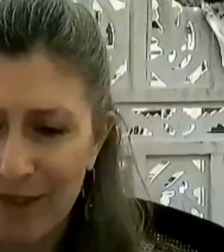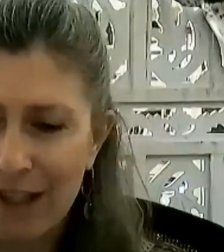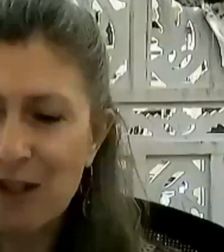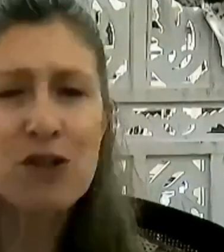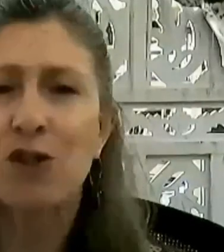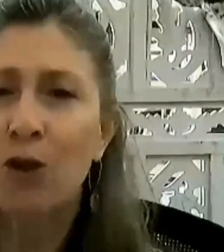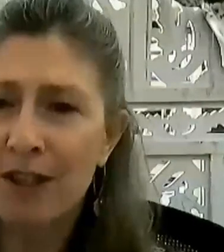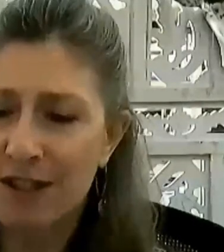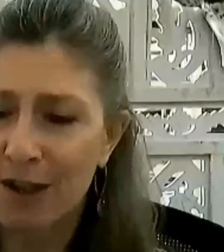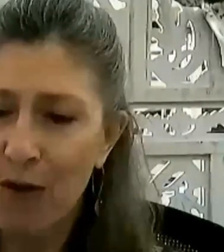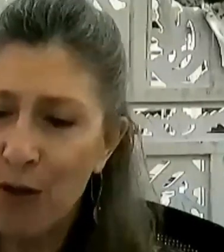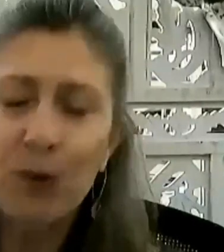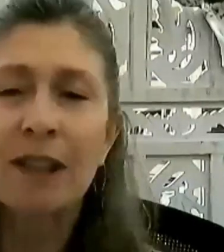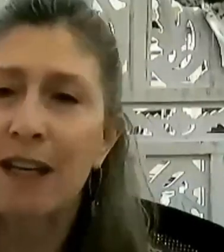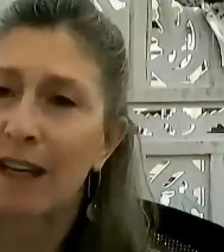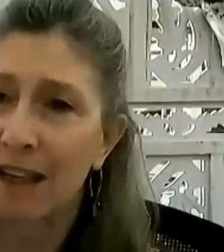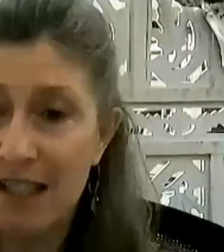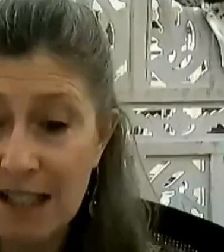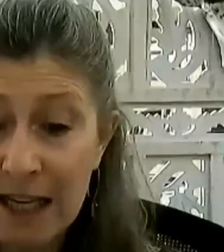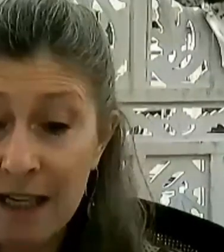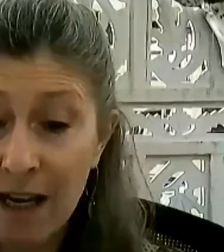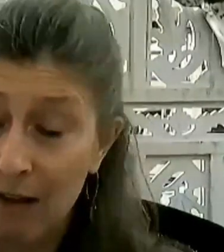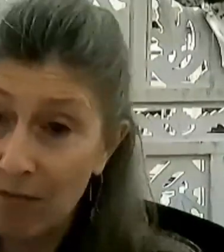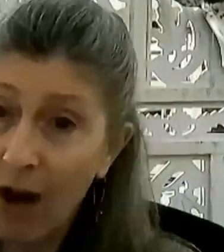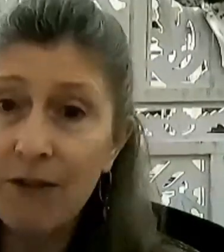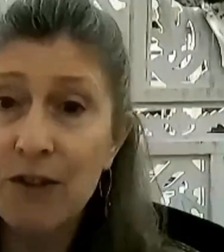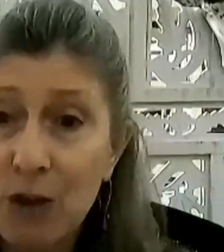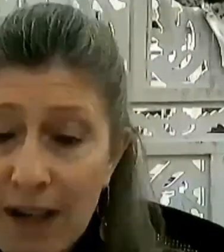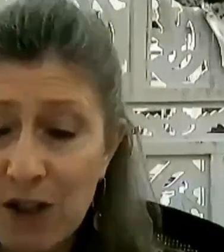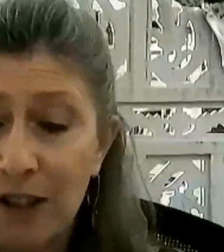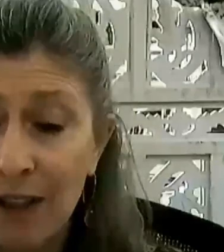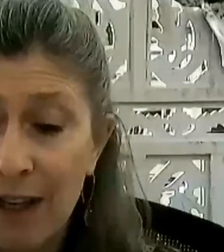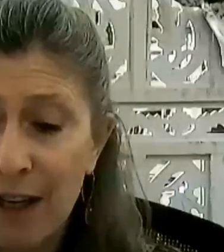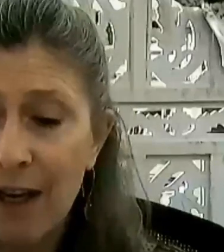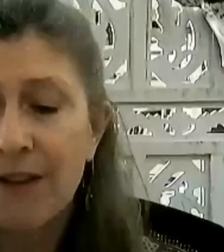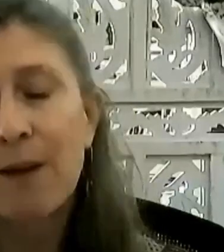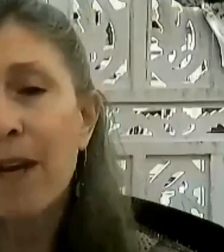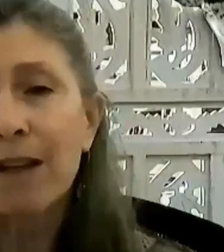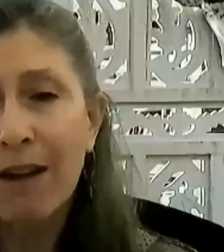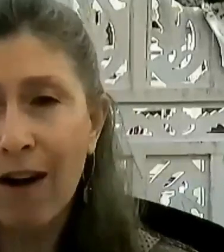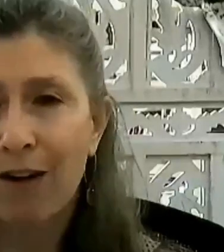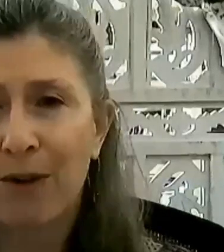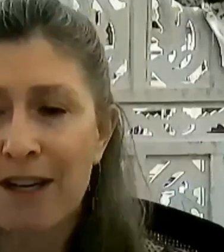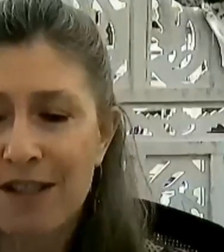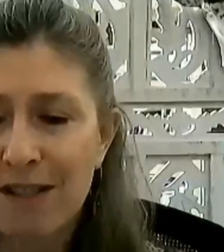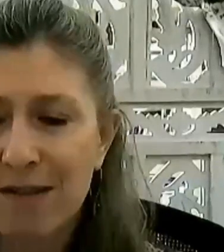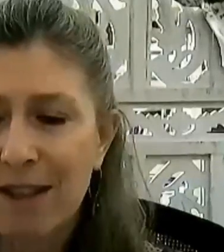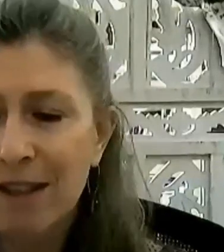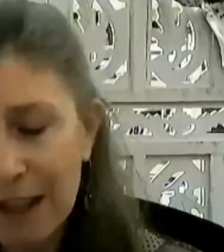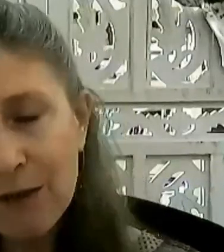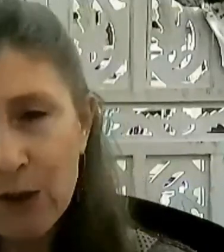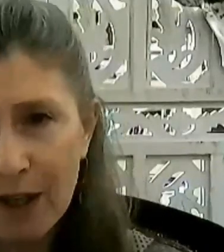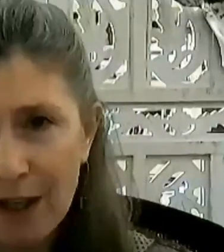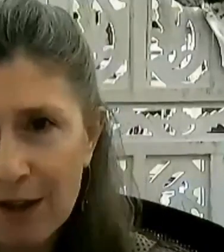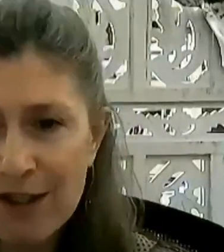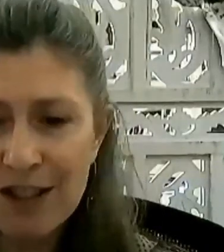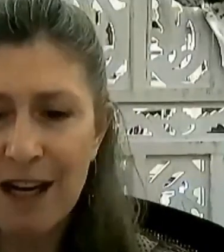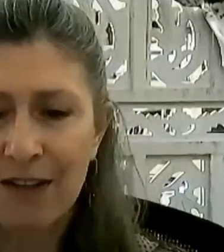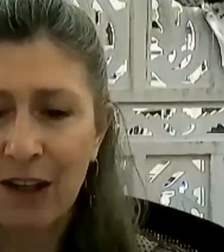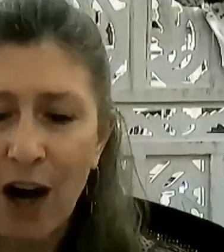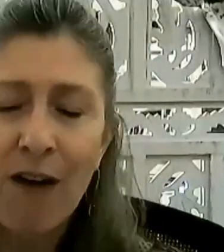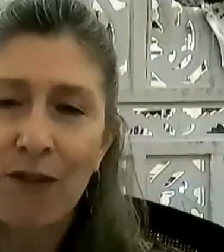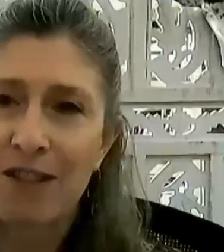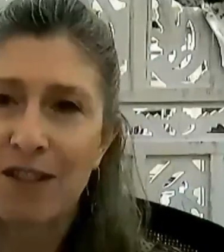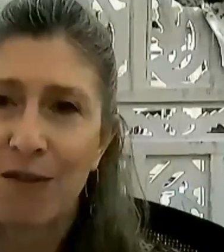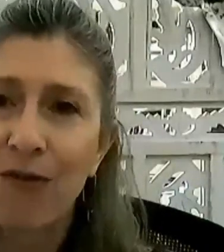history. These are stories that are thrilling and exciting and often tragic, that make the heart race, that give you the